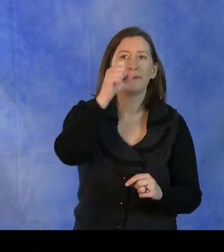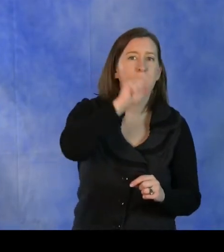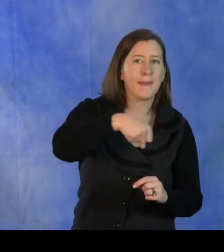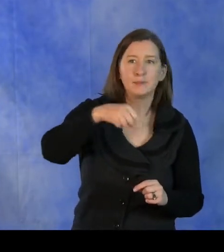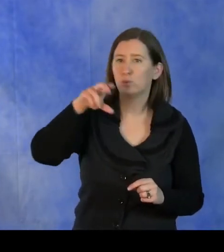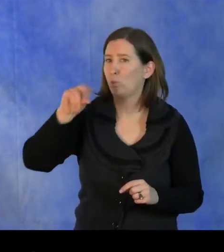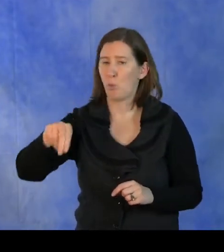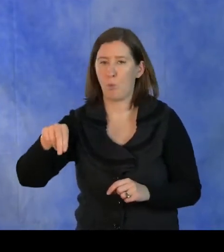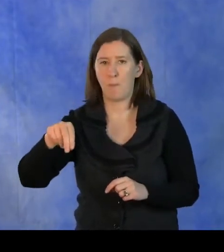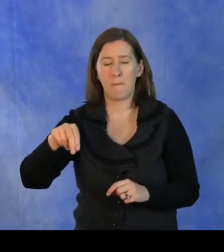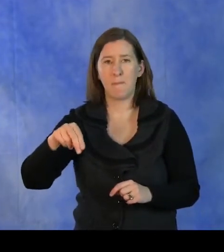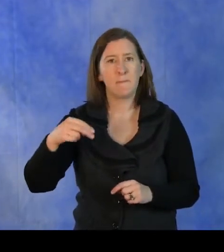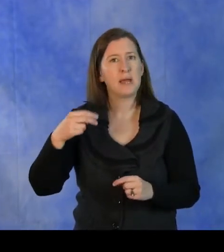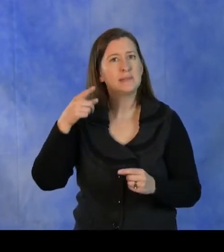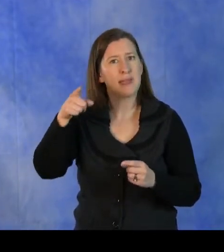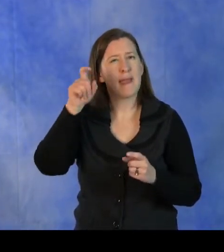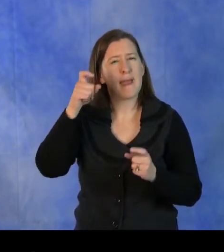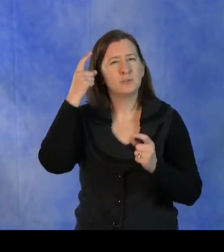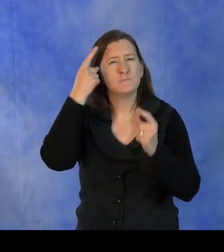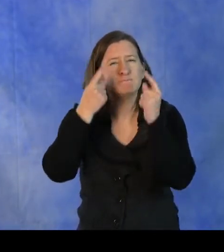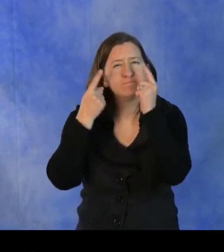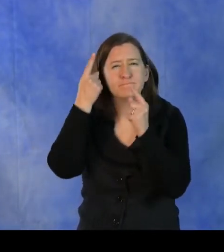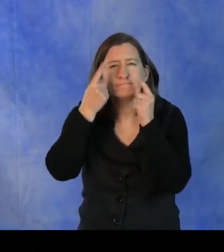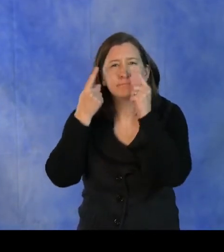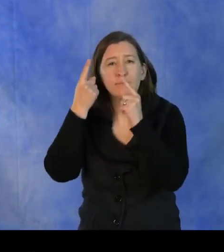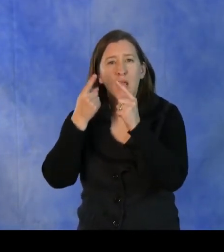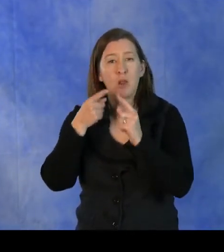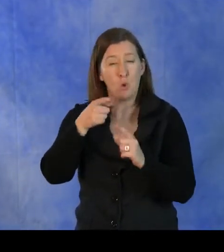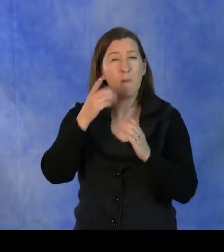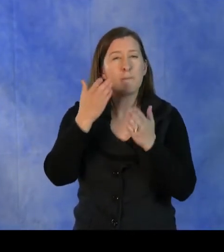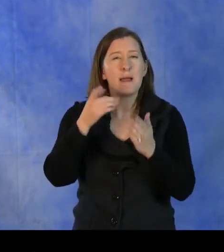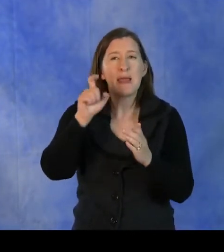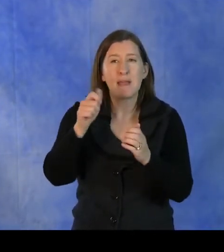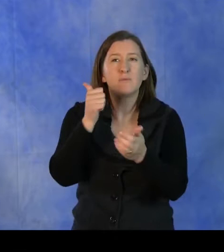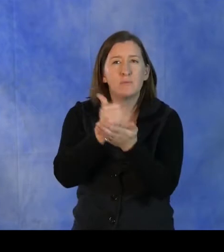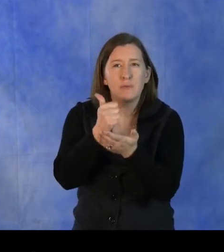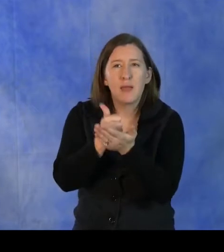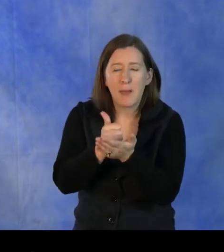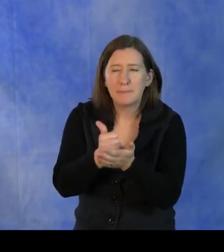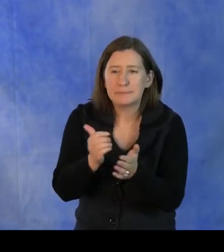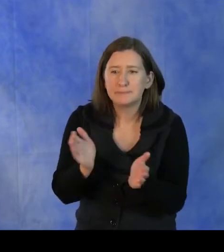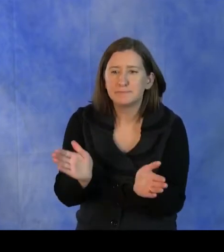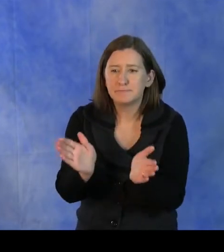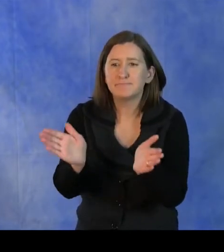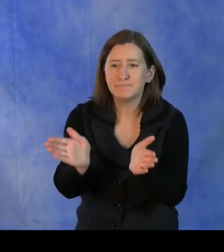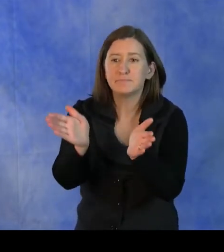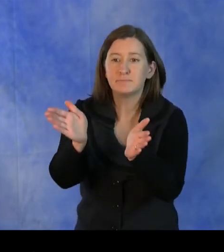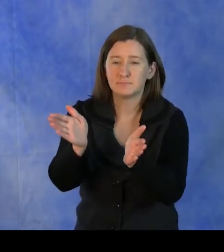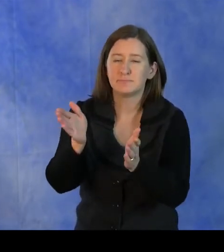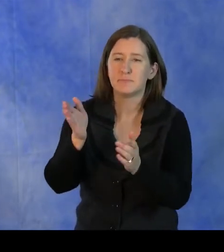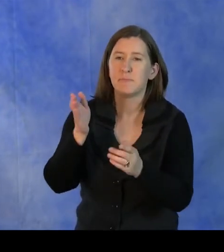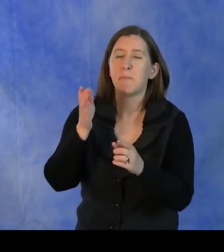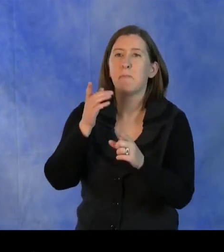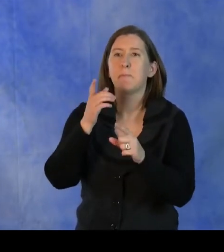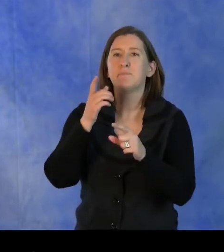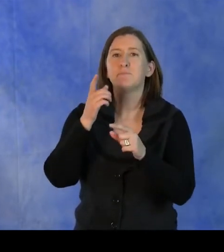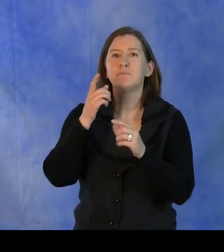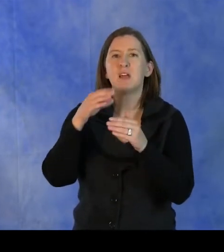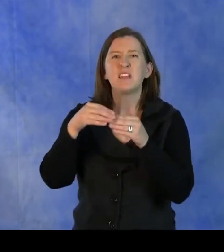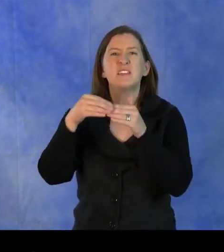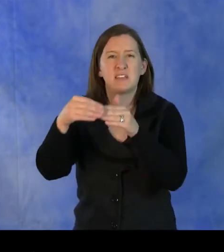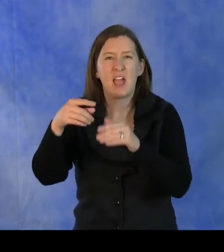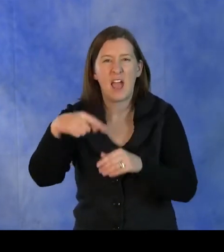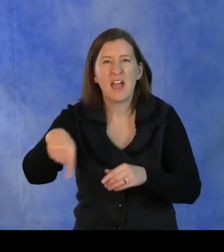Also, make sure you ask them questions that aren't yes and no questions. Make them think about it, and that will help encourage